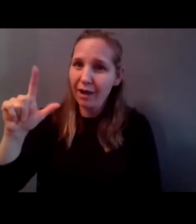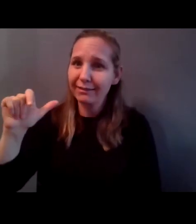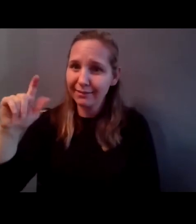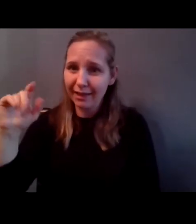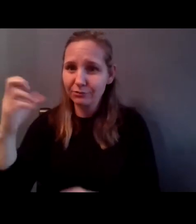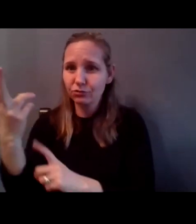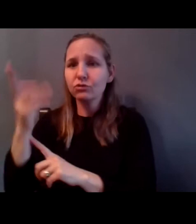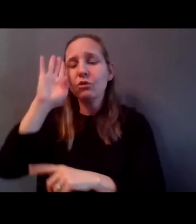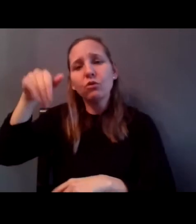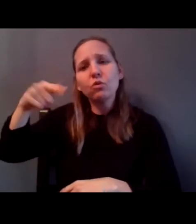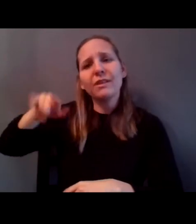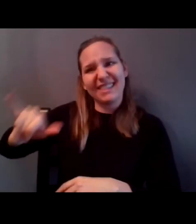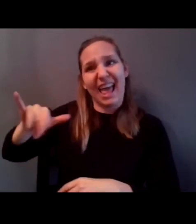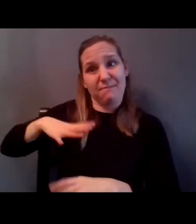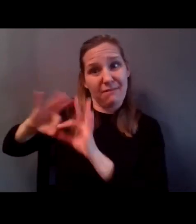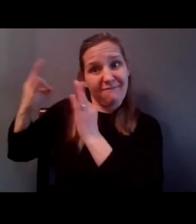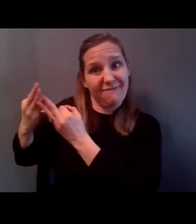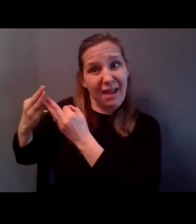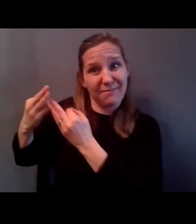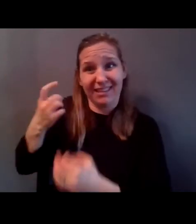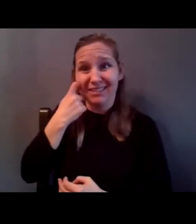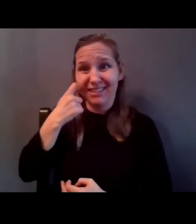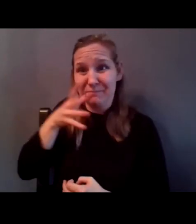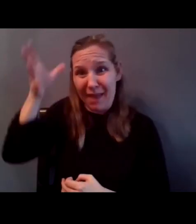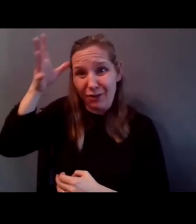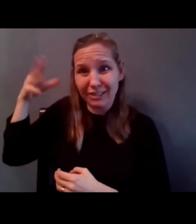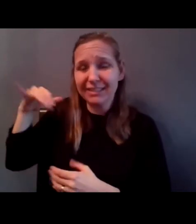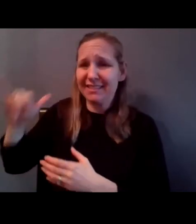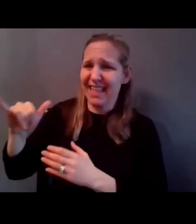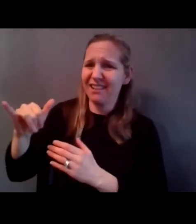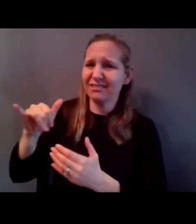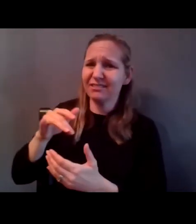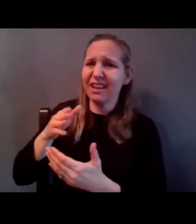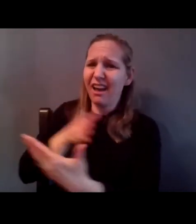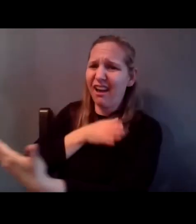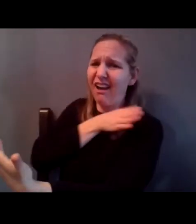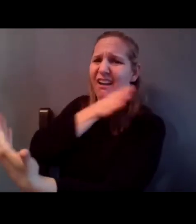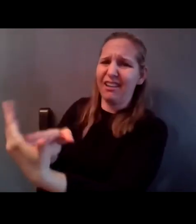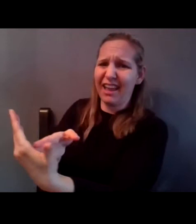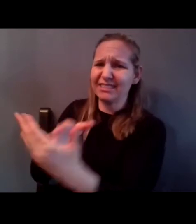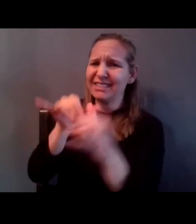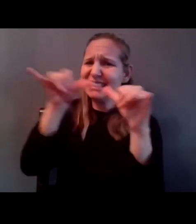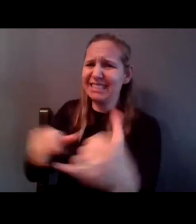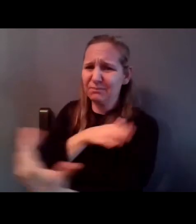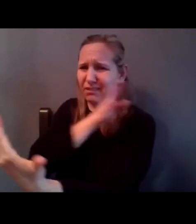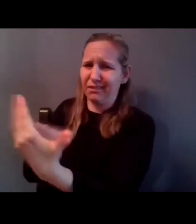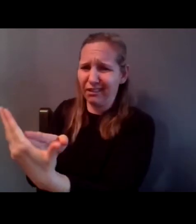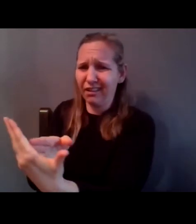we experienced this blatant racism, systemic racism. And now we're in an era